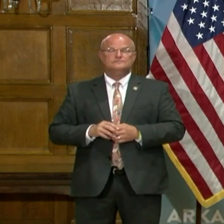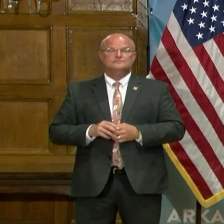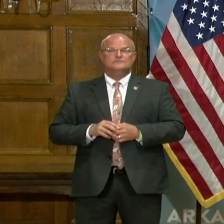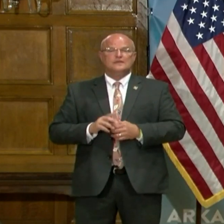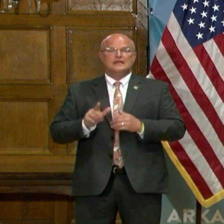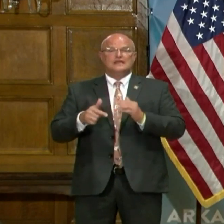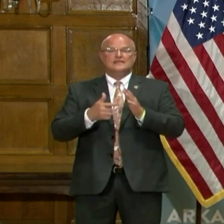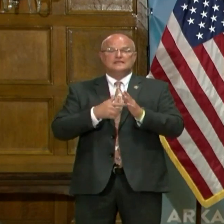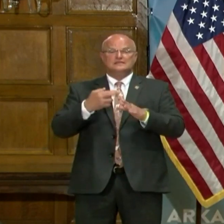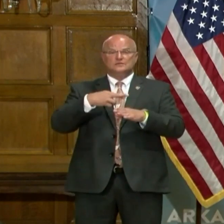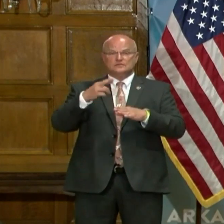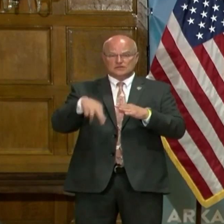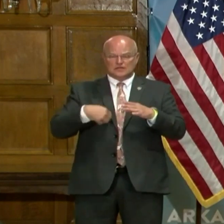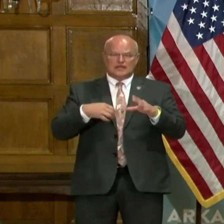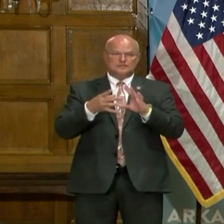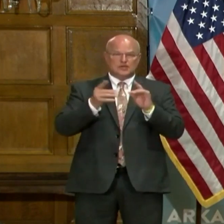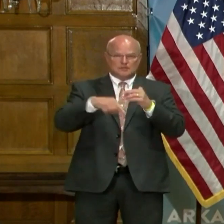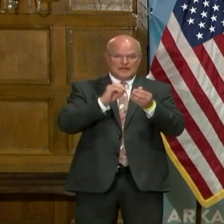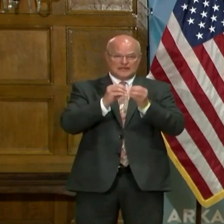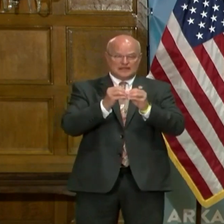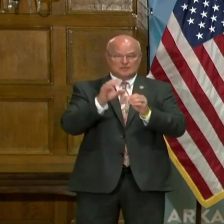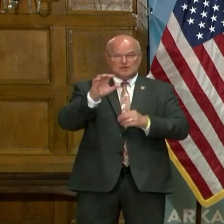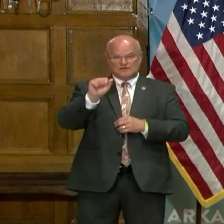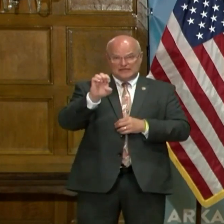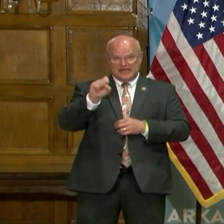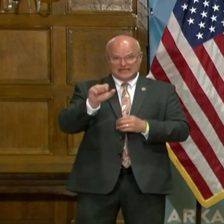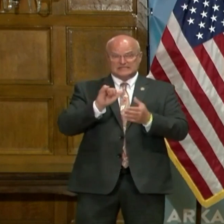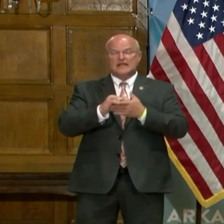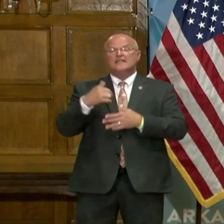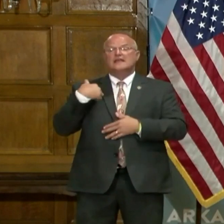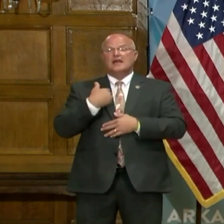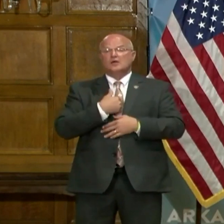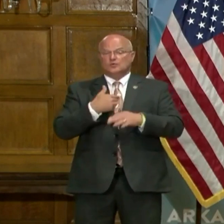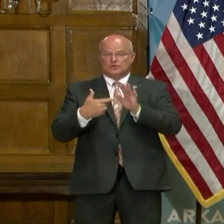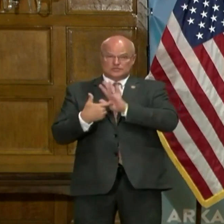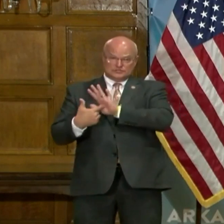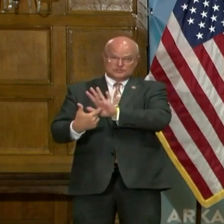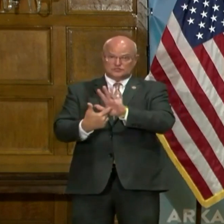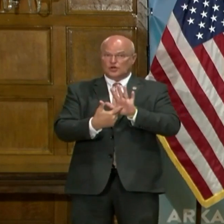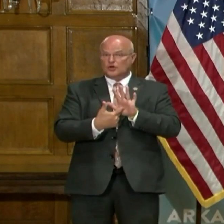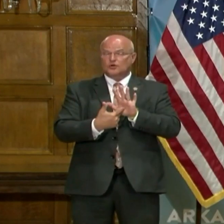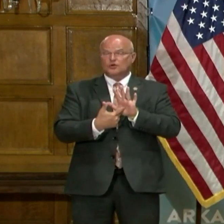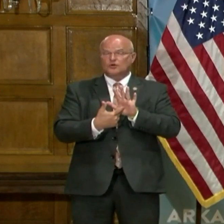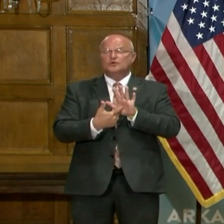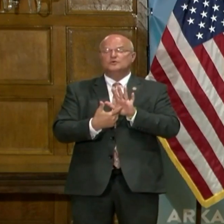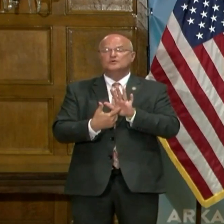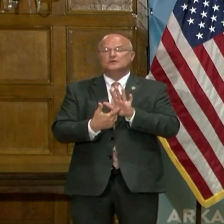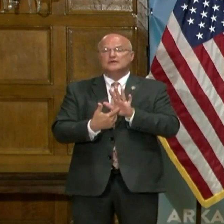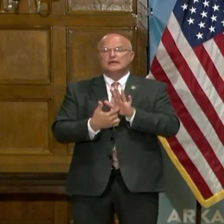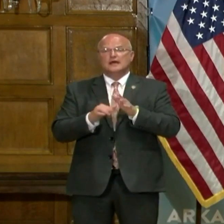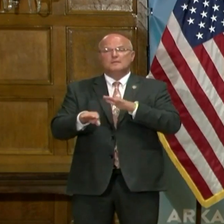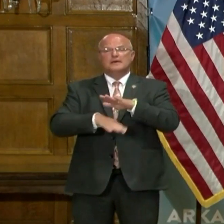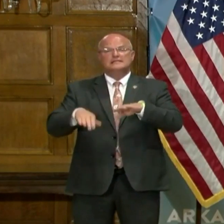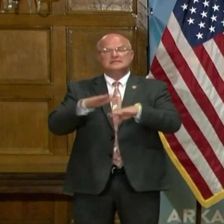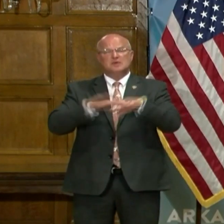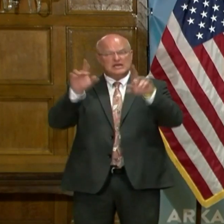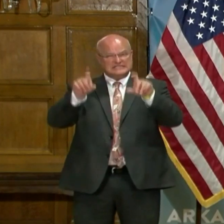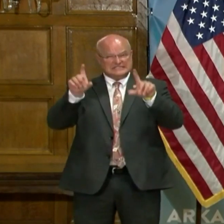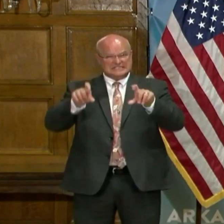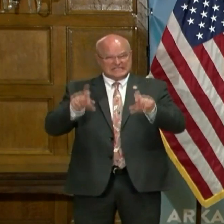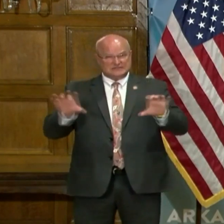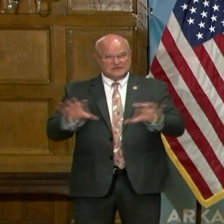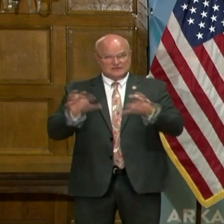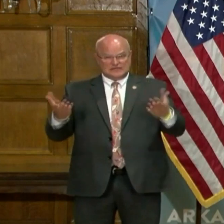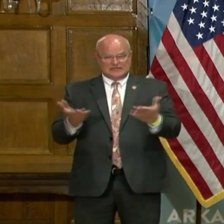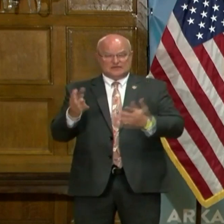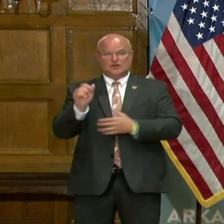This is the result, and I'm talking about the number of cases that we reflected. That's based upon testing that we've